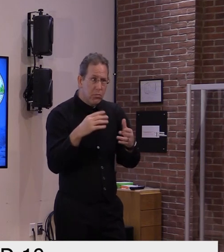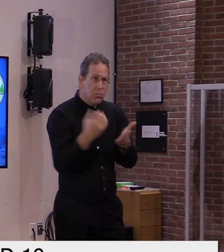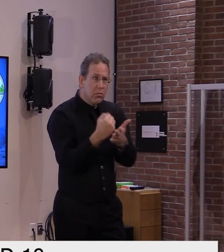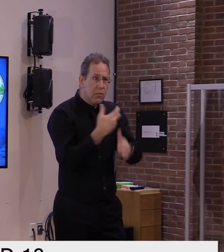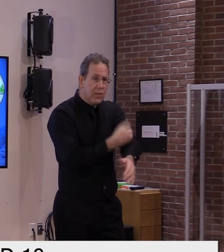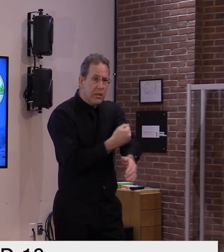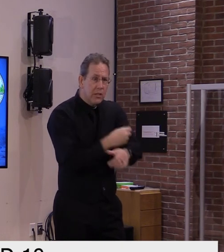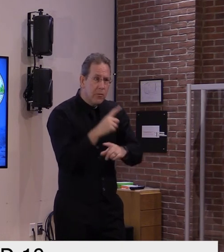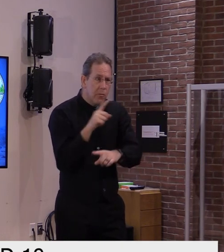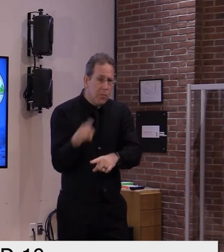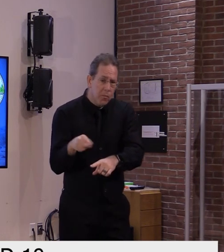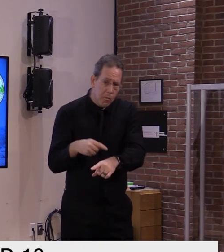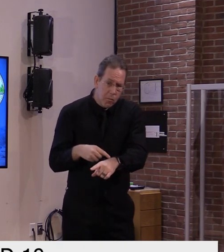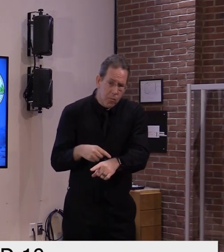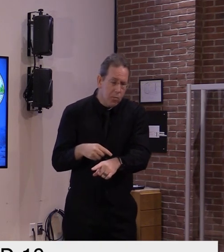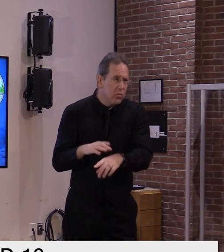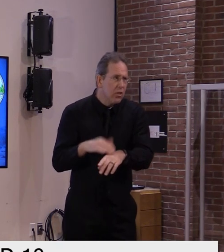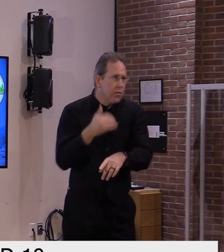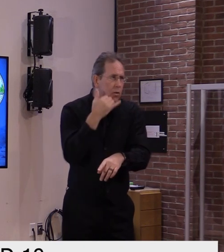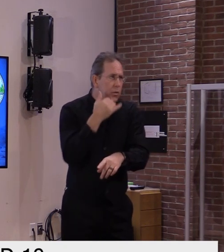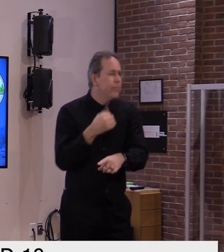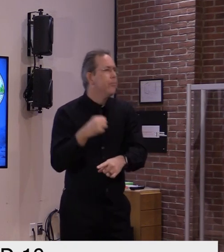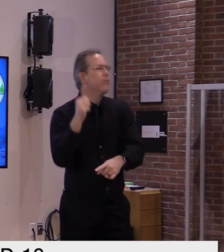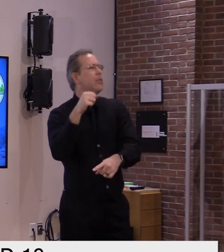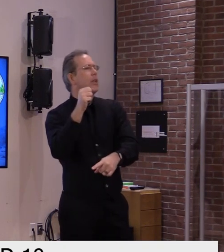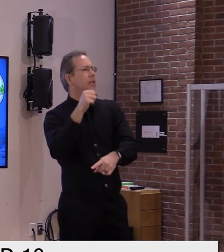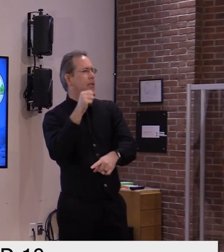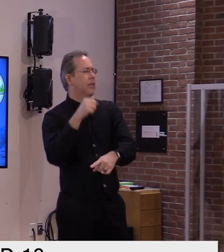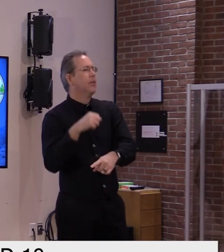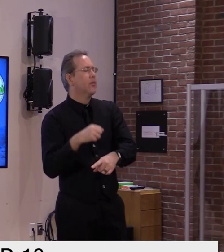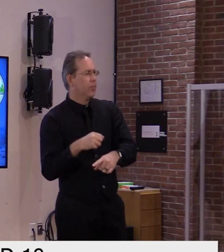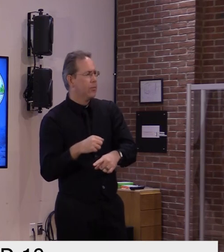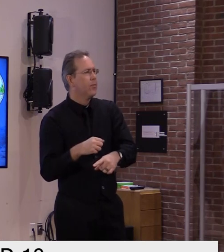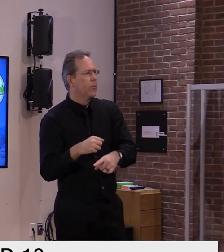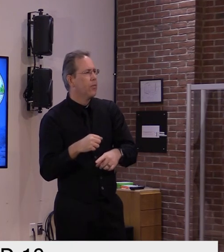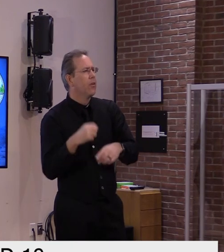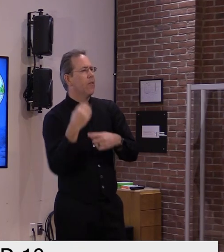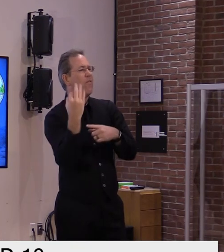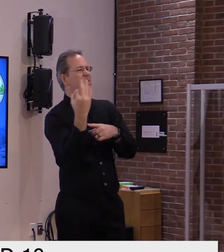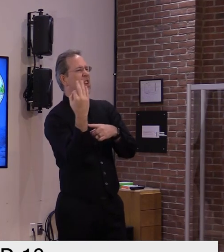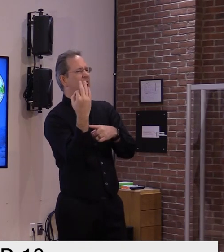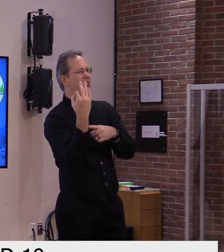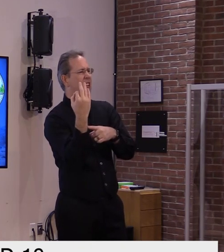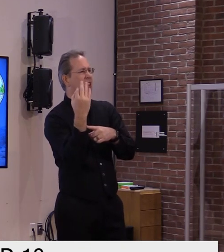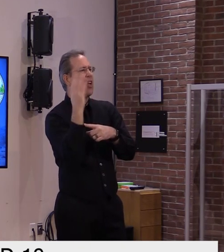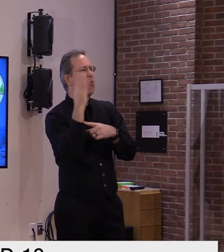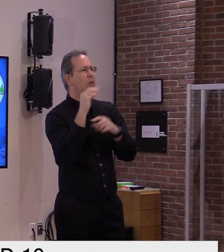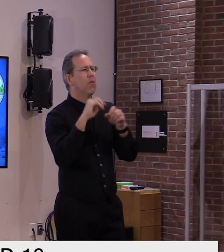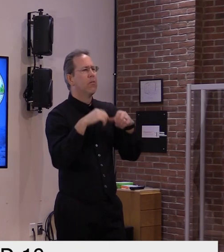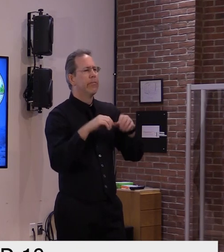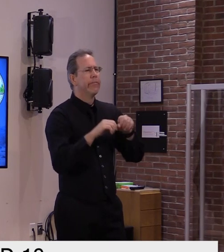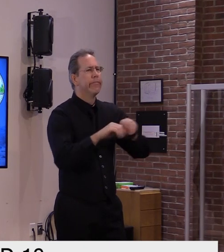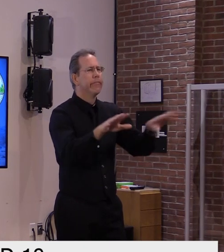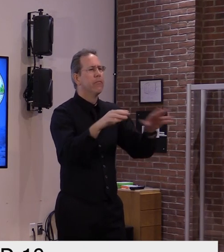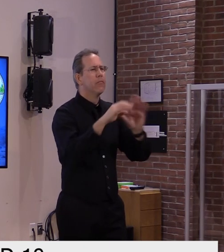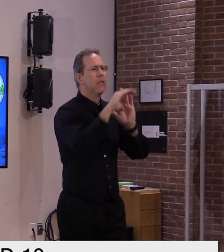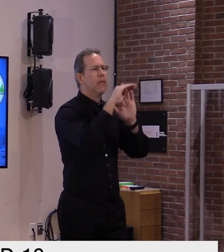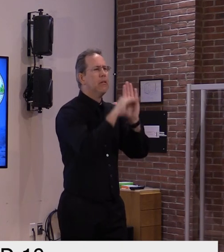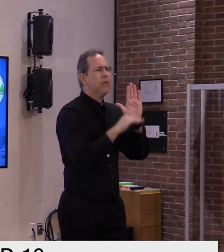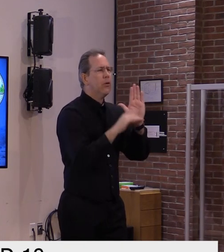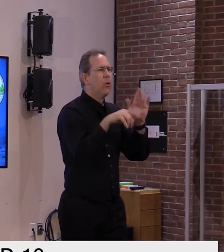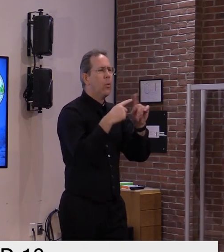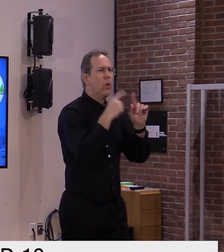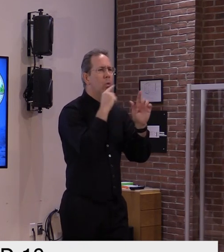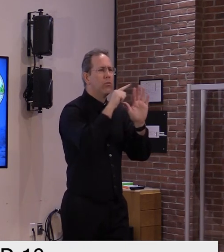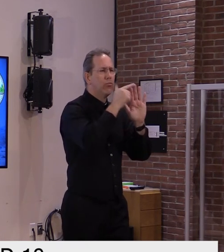Smith? Yes, Governor. On Friday, we'll do the outlines of the plan for the next phase in